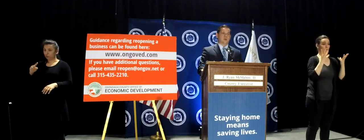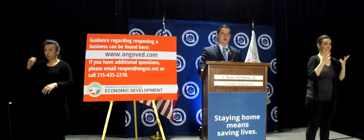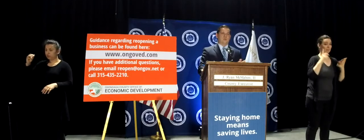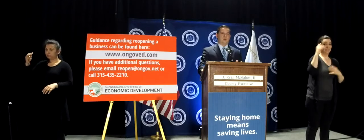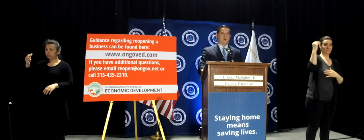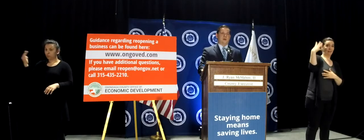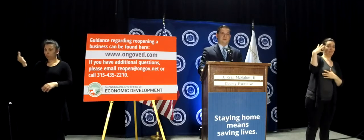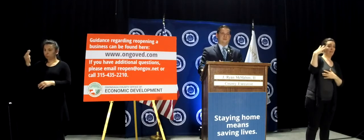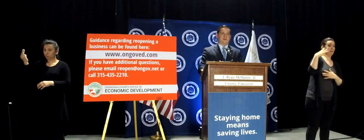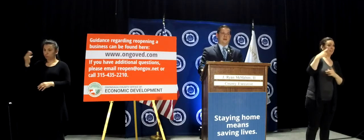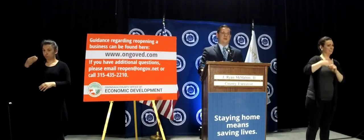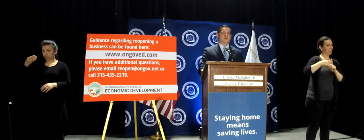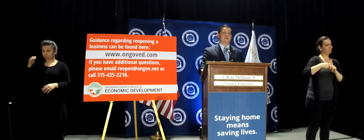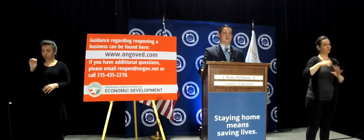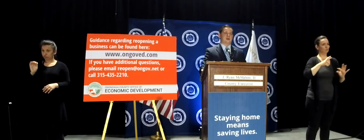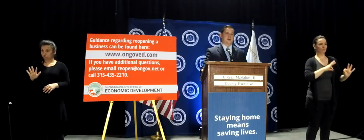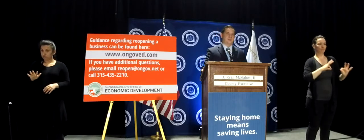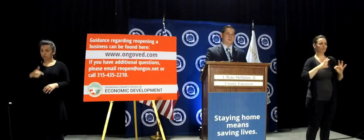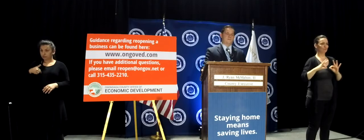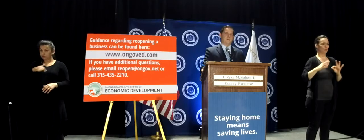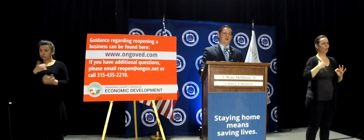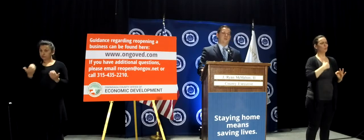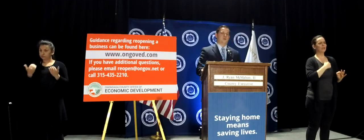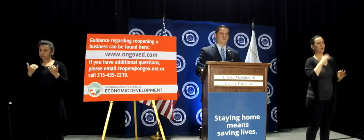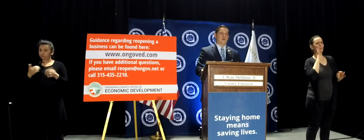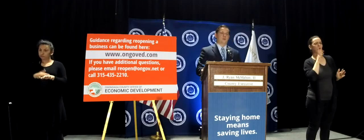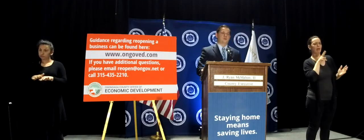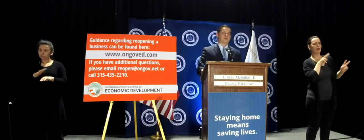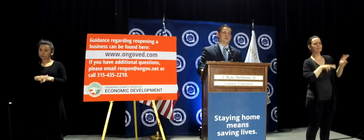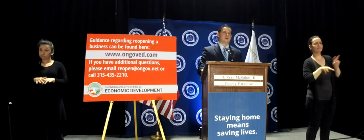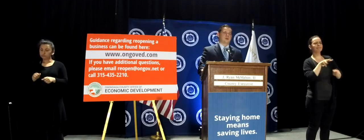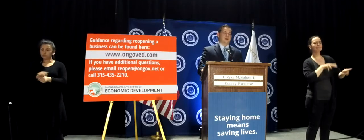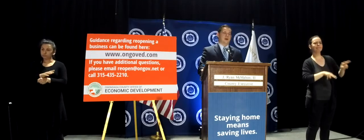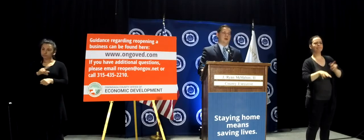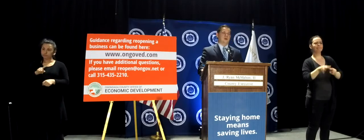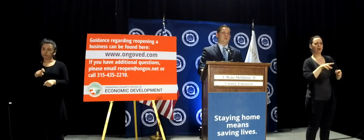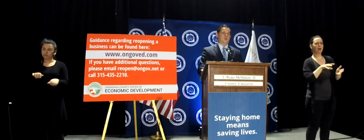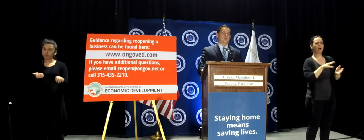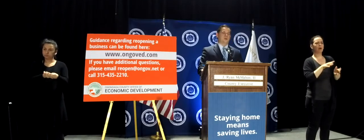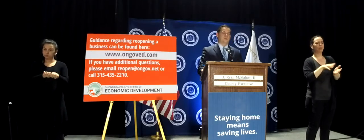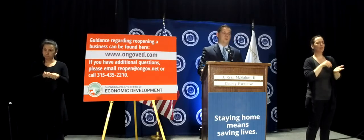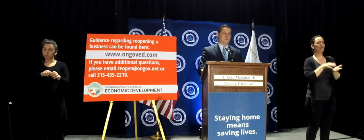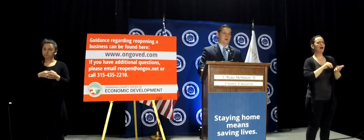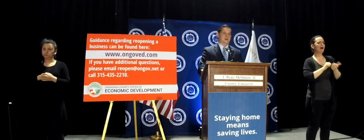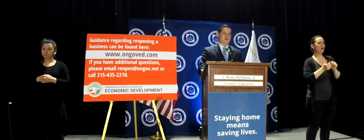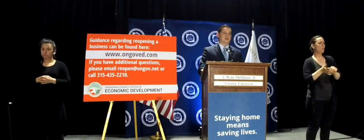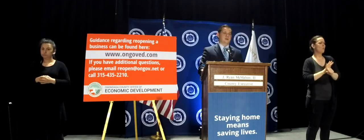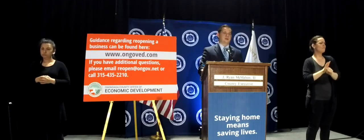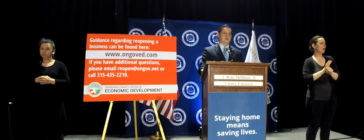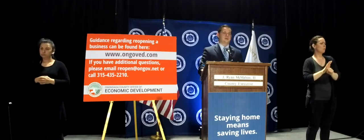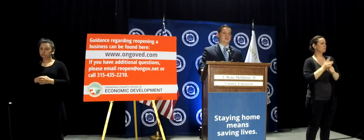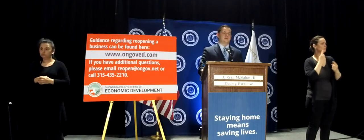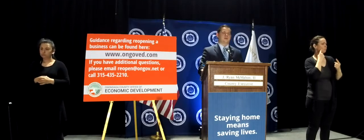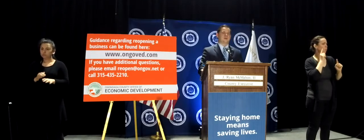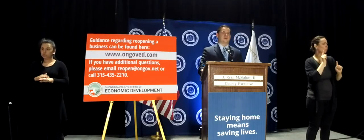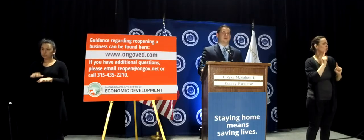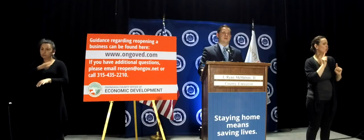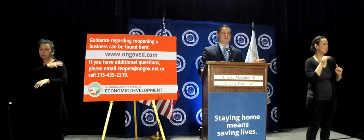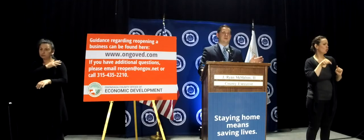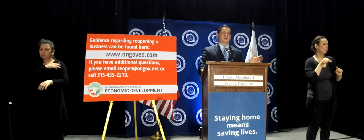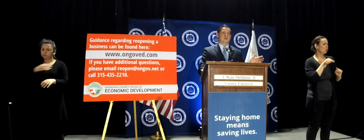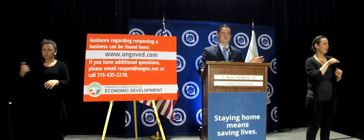we will learn more about this virus, how it performs with more people, but in